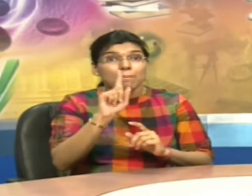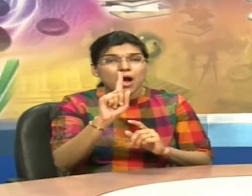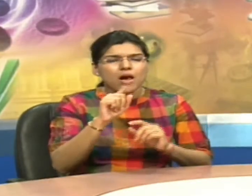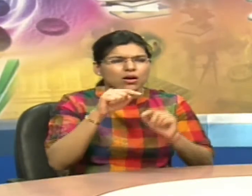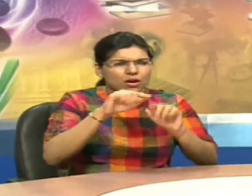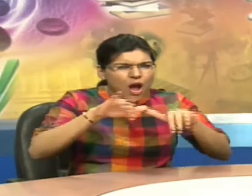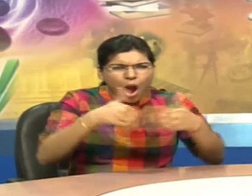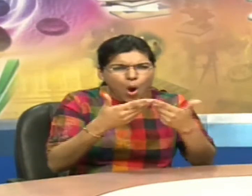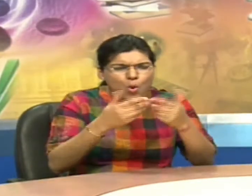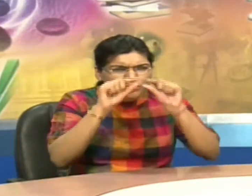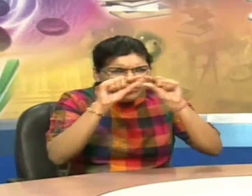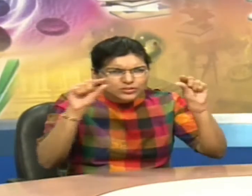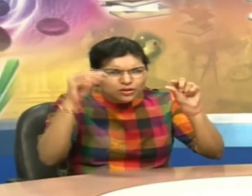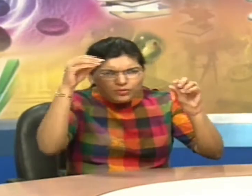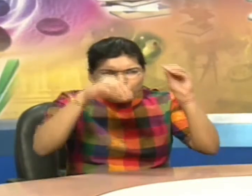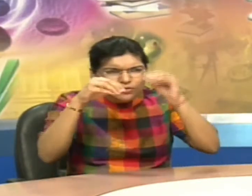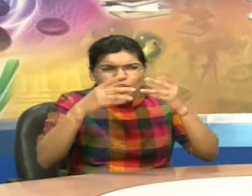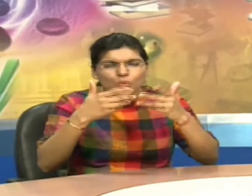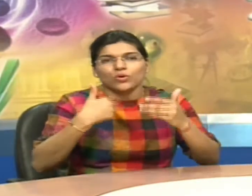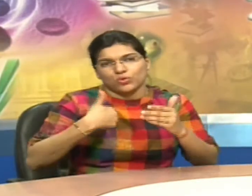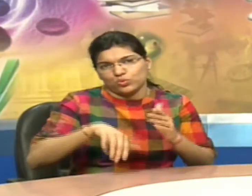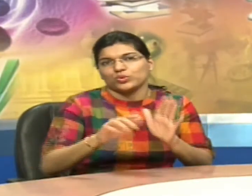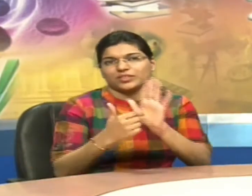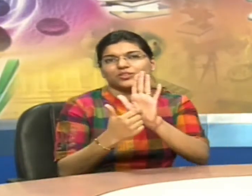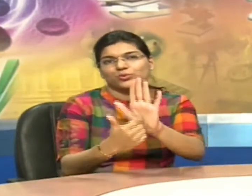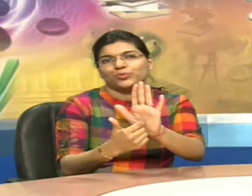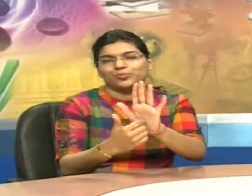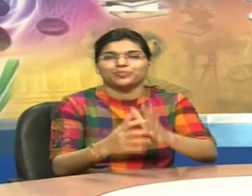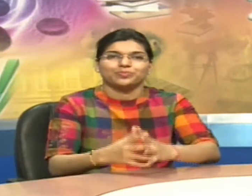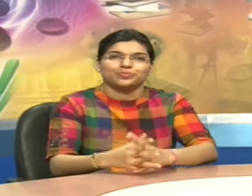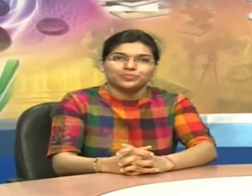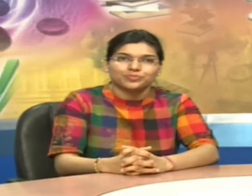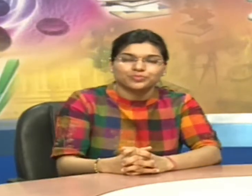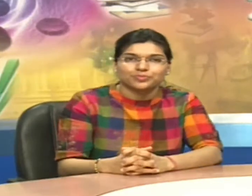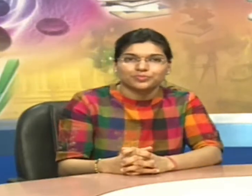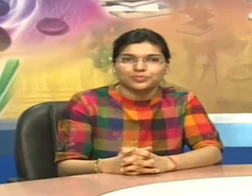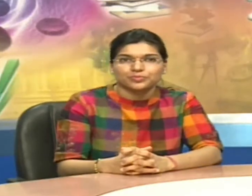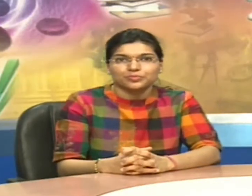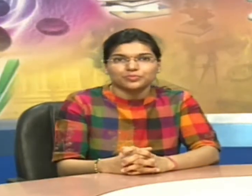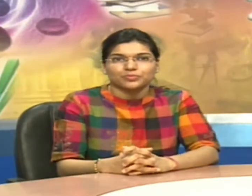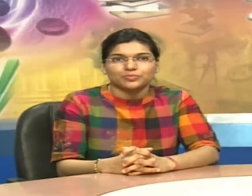It is a rule, but how you can put it in sentence, I'll show you.